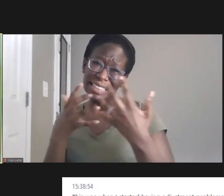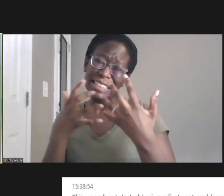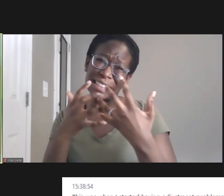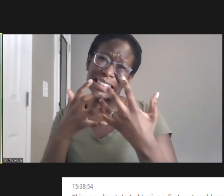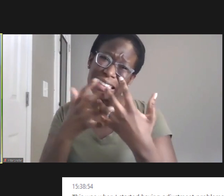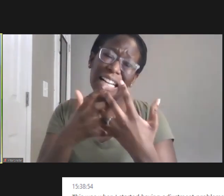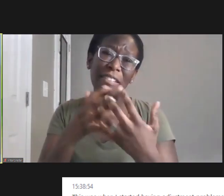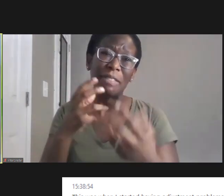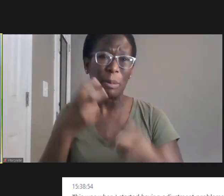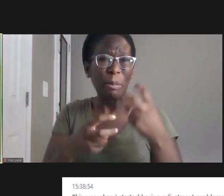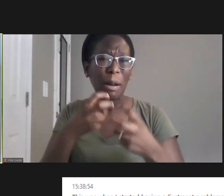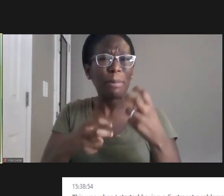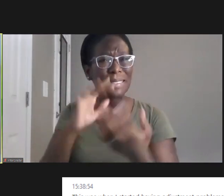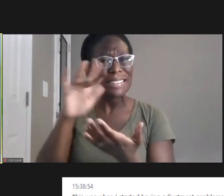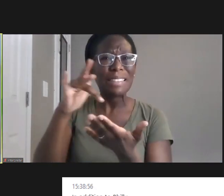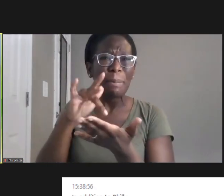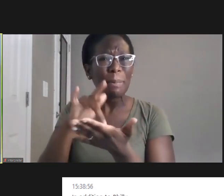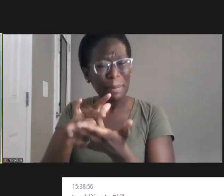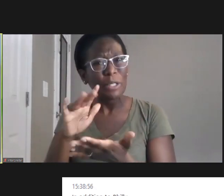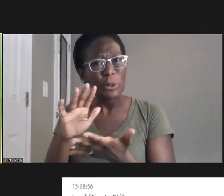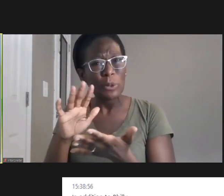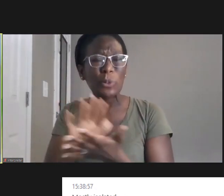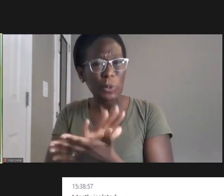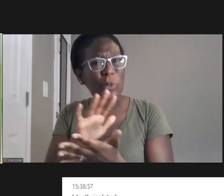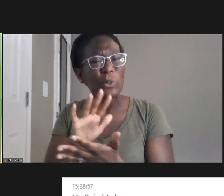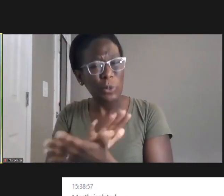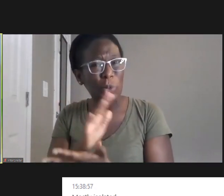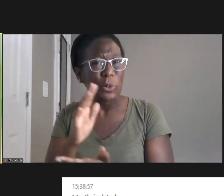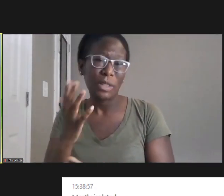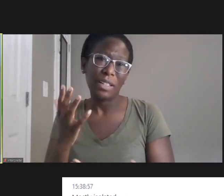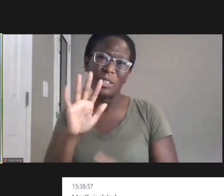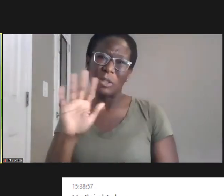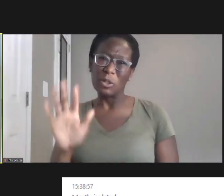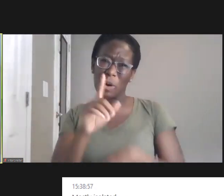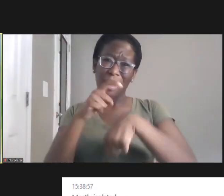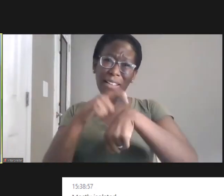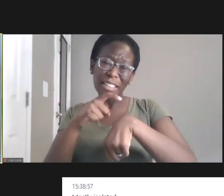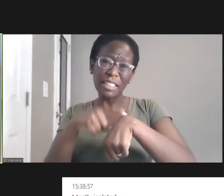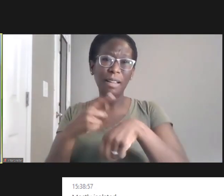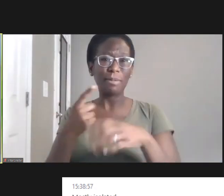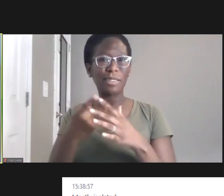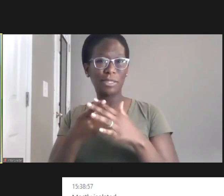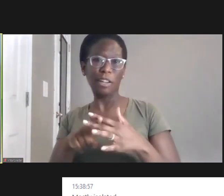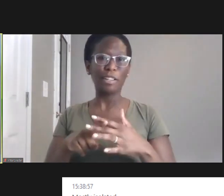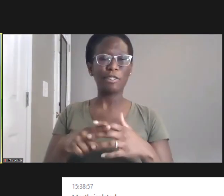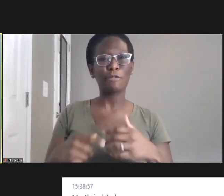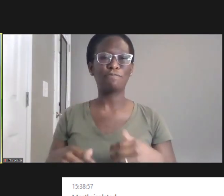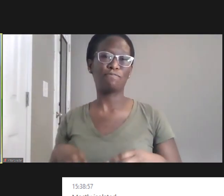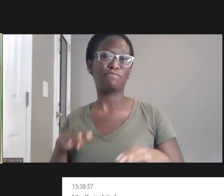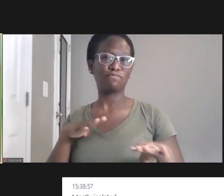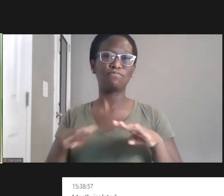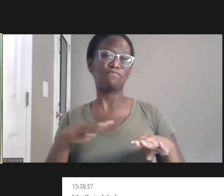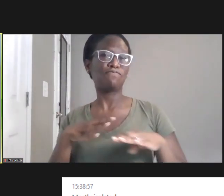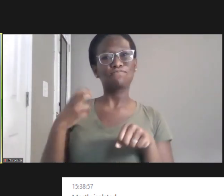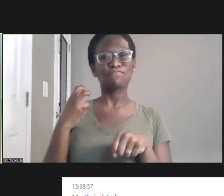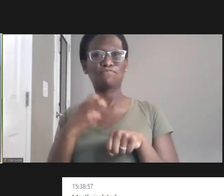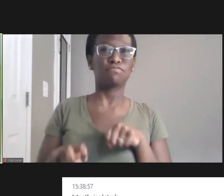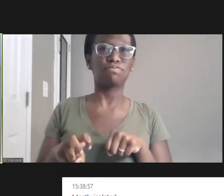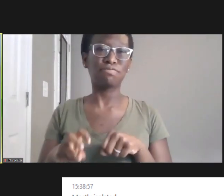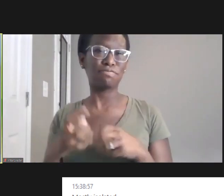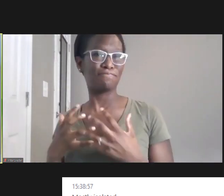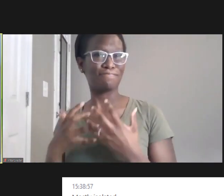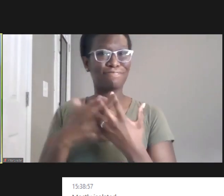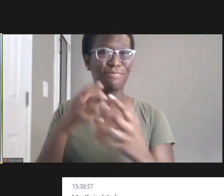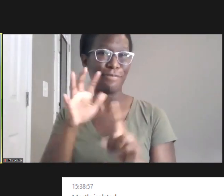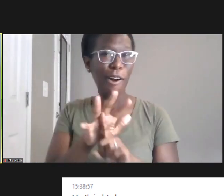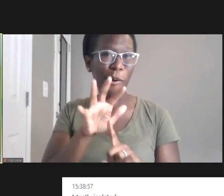feeling socially isolated. This was around the time I started to act tough to fit in with a popular crowd, which would get me in trouble in school